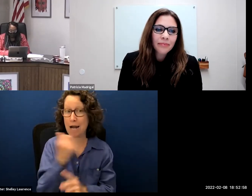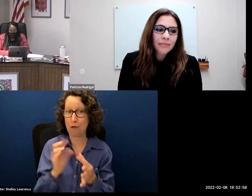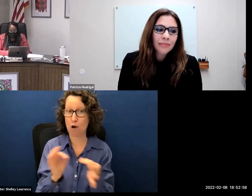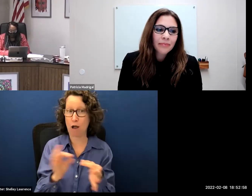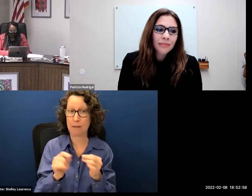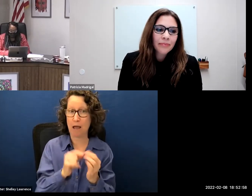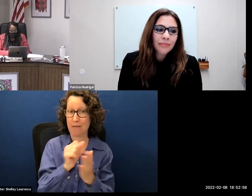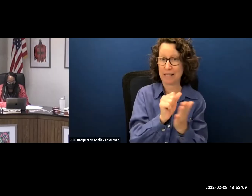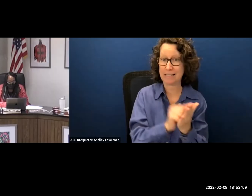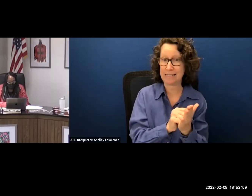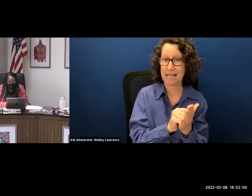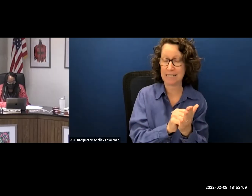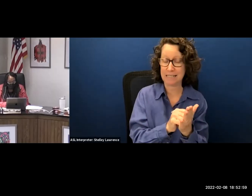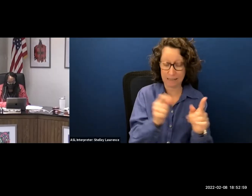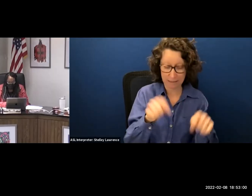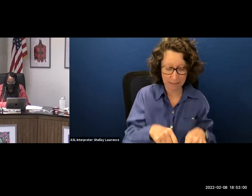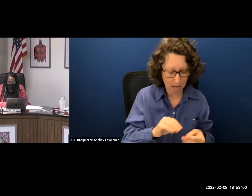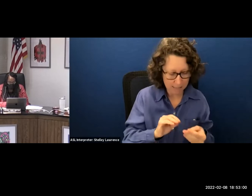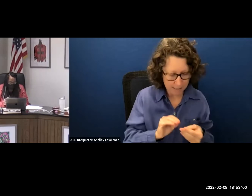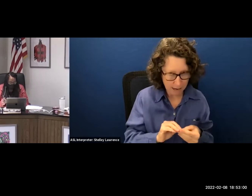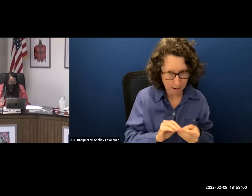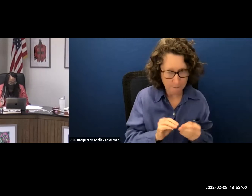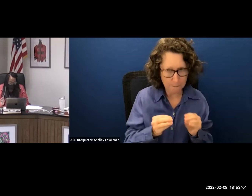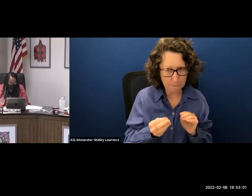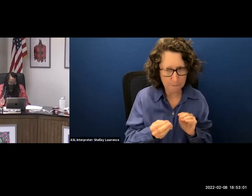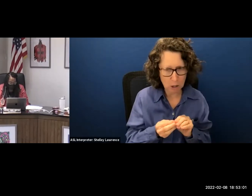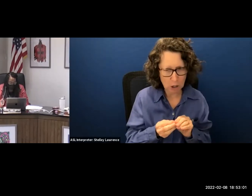on the consent agenda. On number